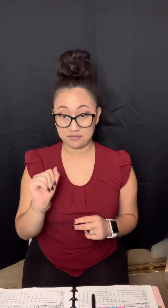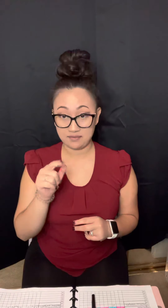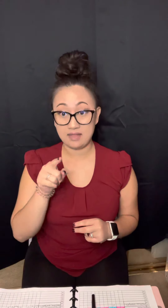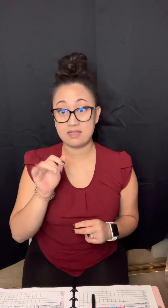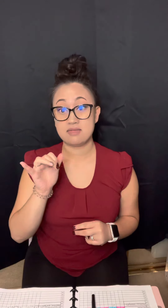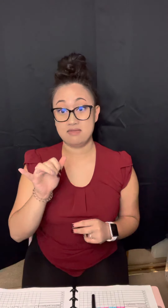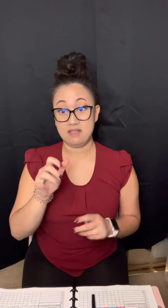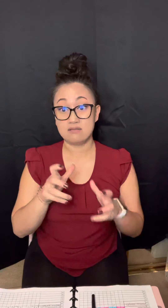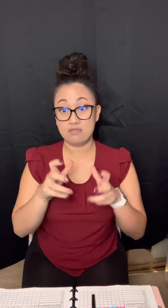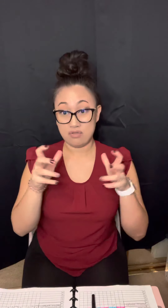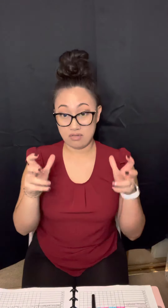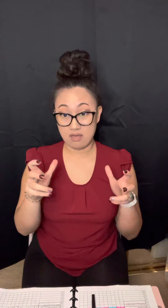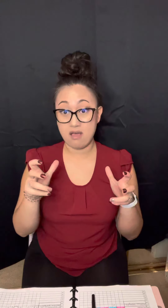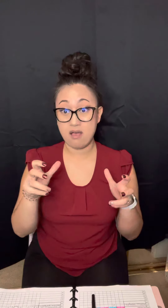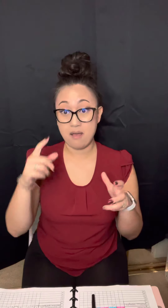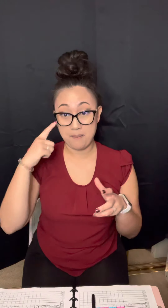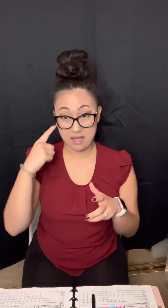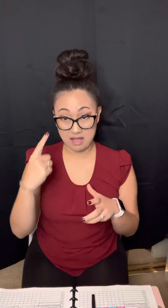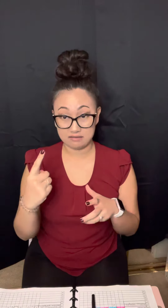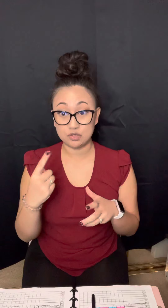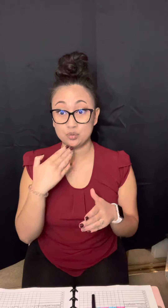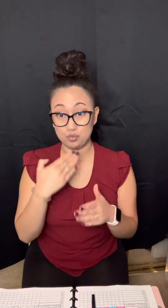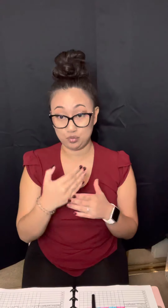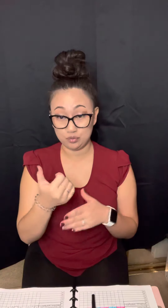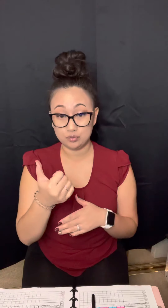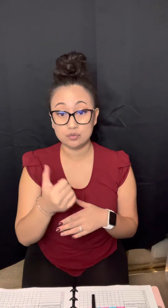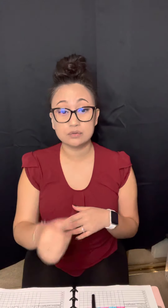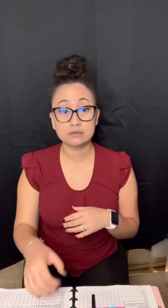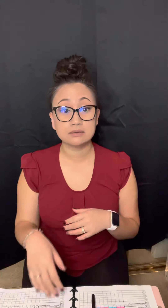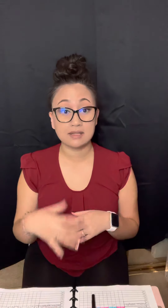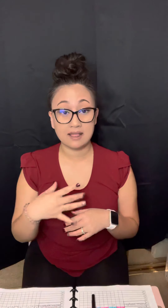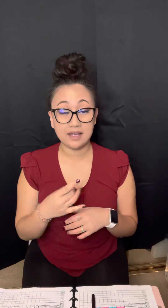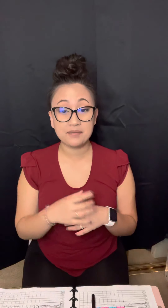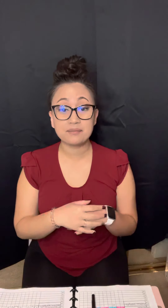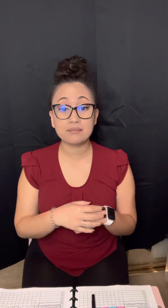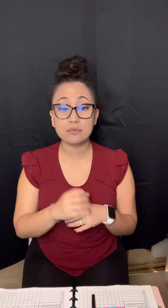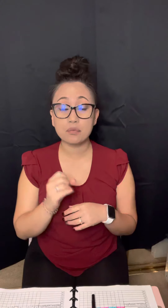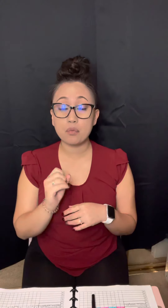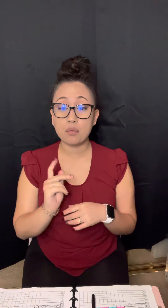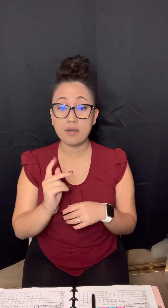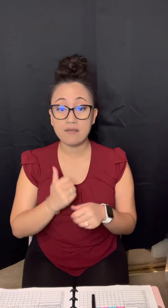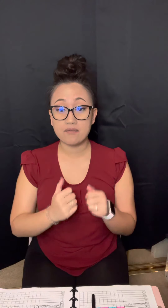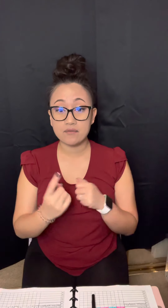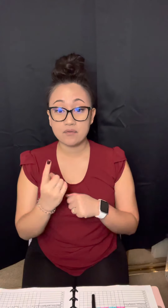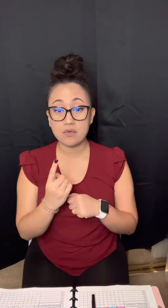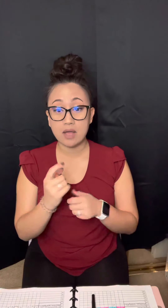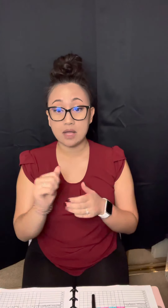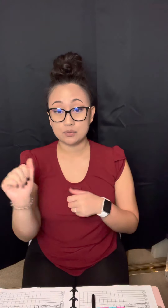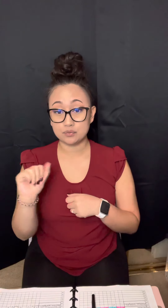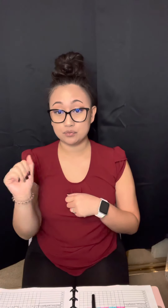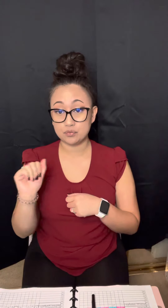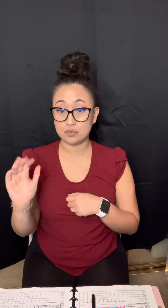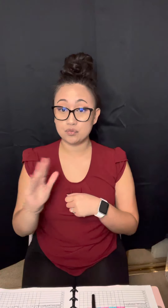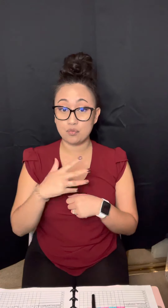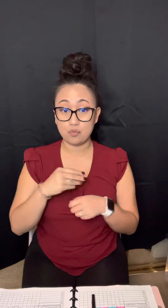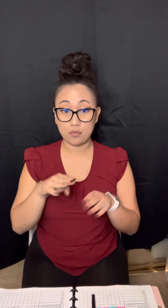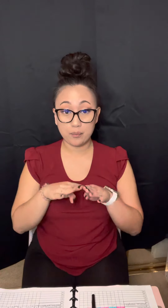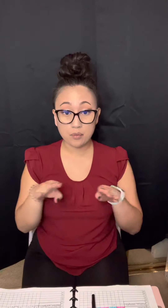job. I like it. Okay, everyone, erase your whiteboards. Please upload your